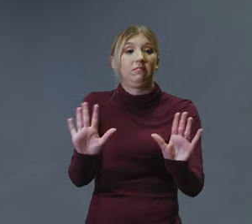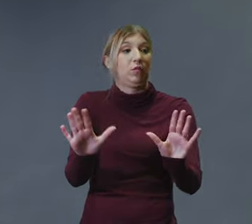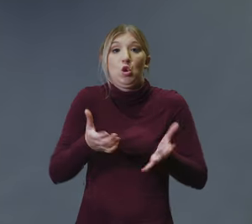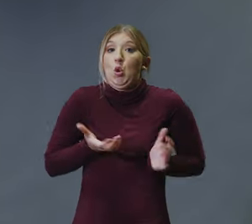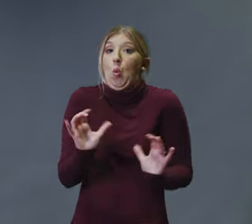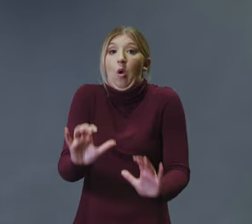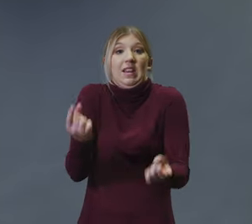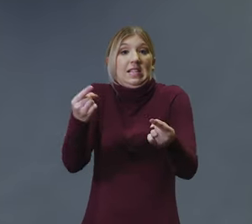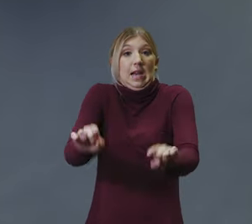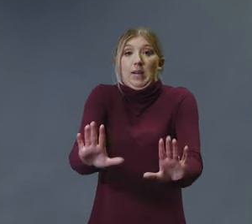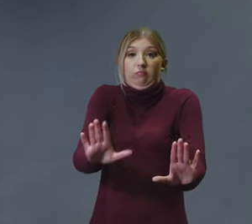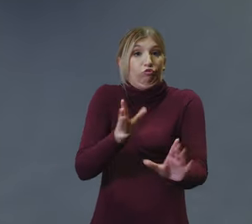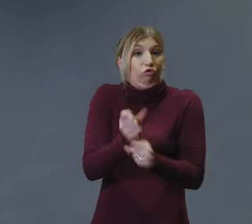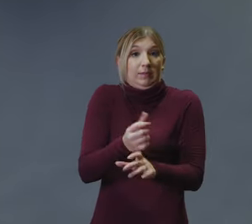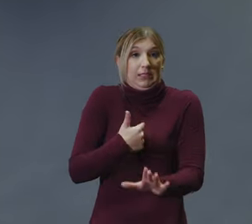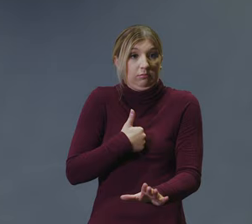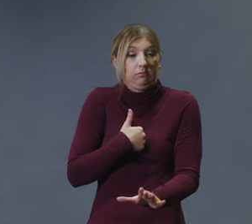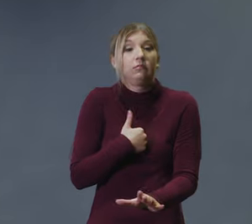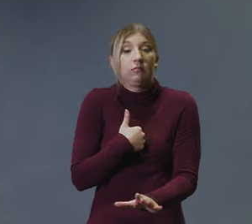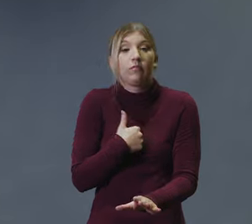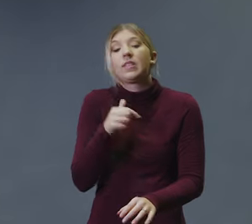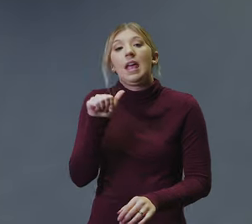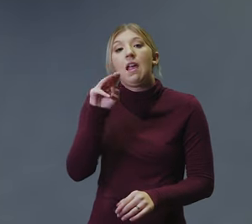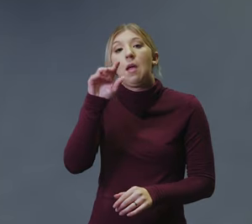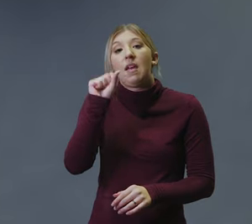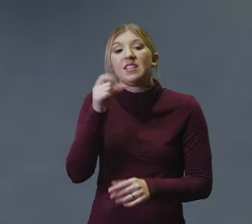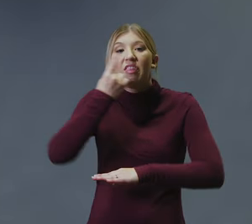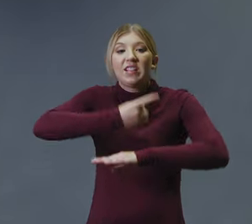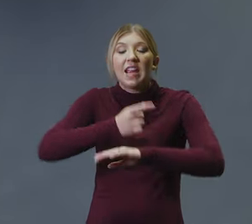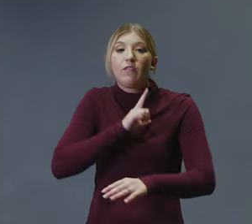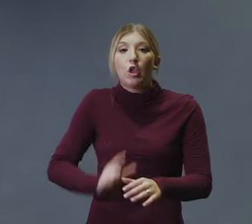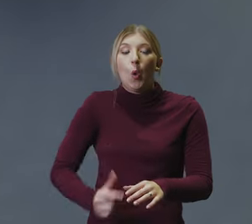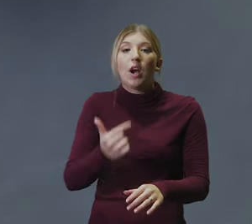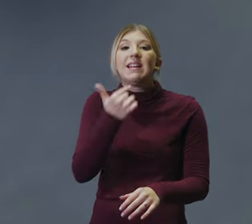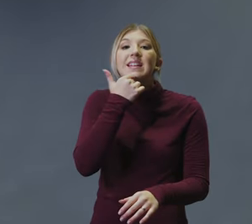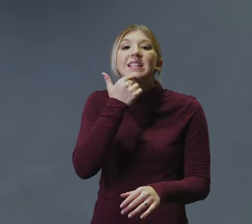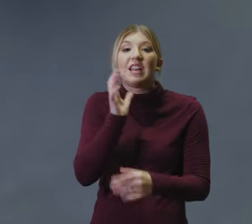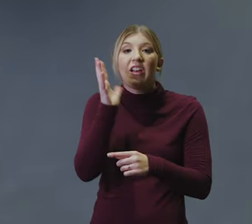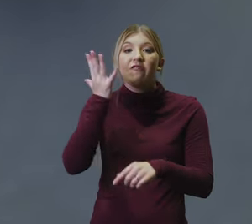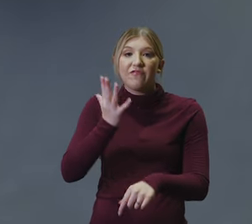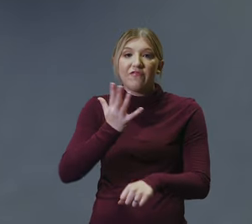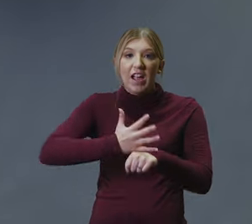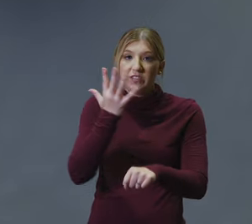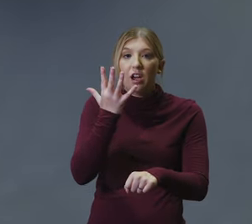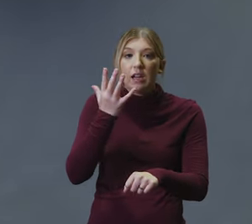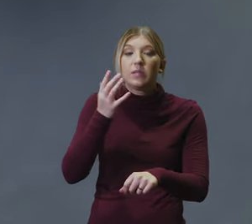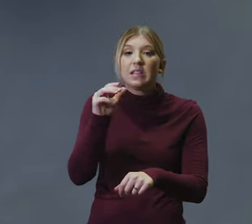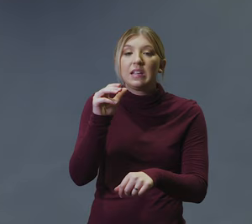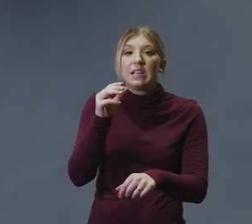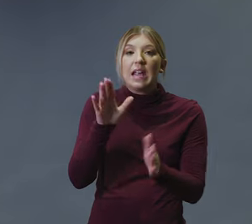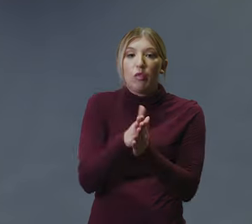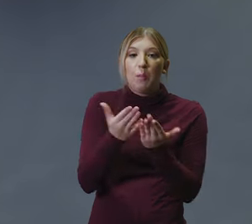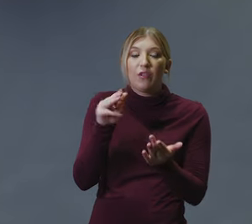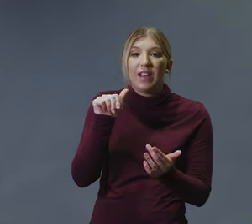that day. Trust me. You see, Amos refers to the day of the Lord 5 times in the book of Amos, and it's always